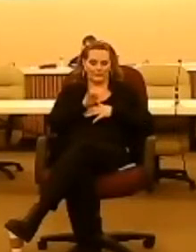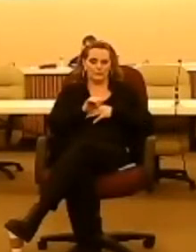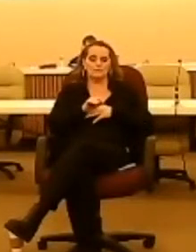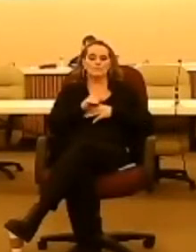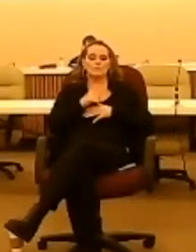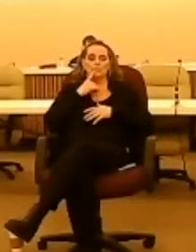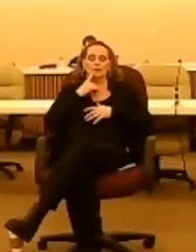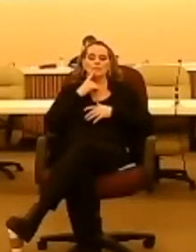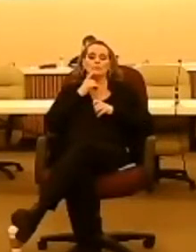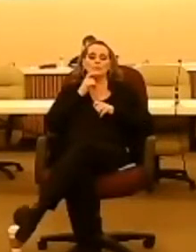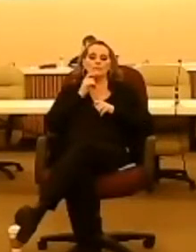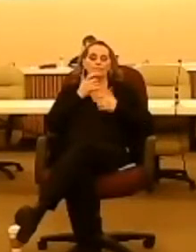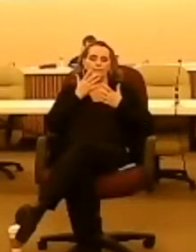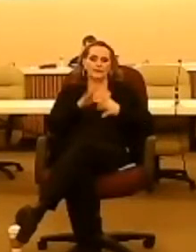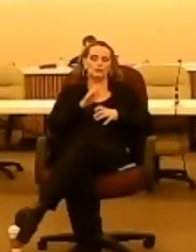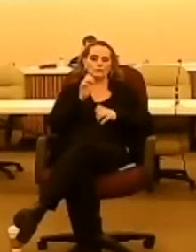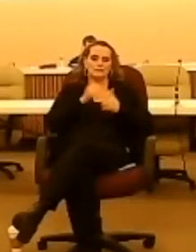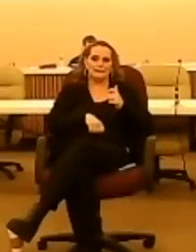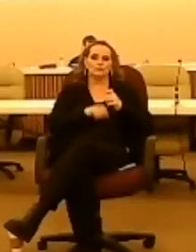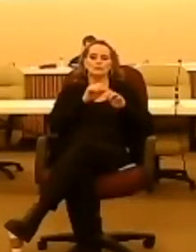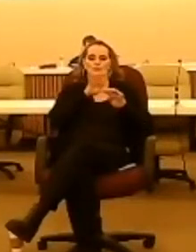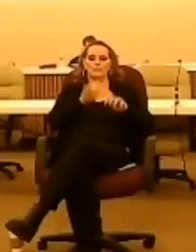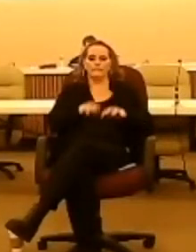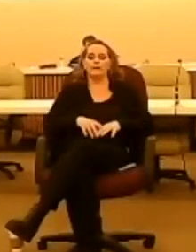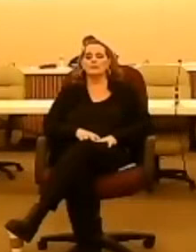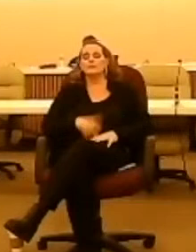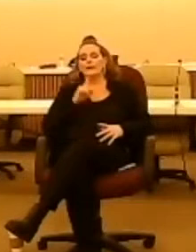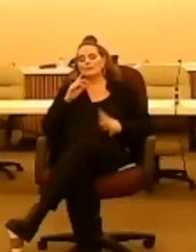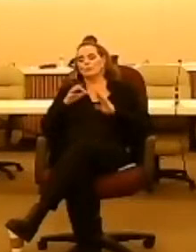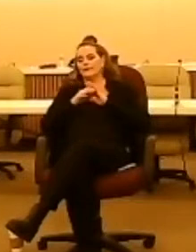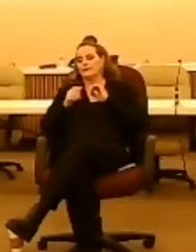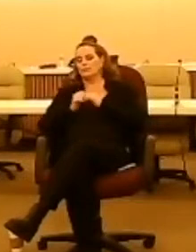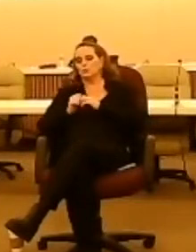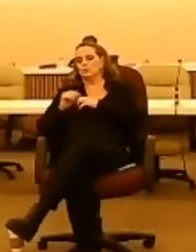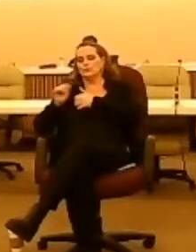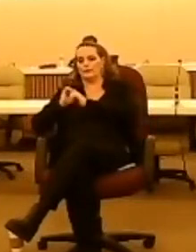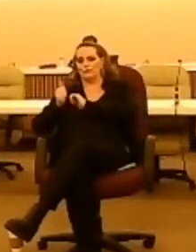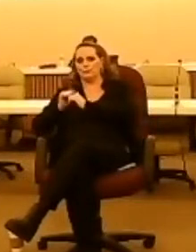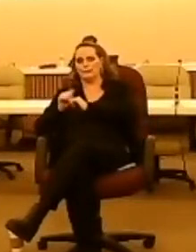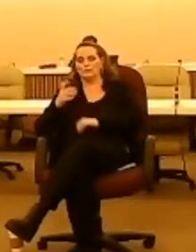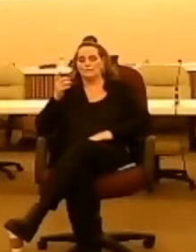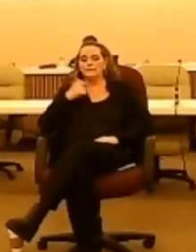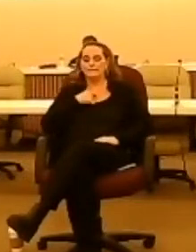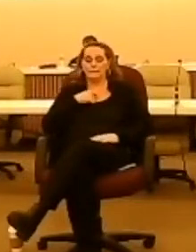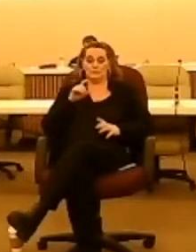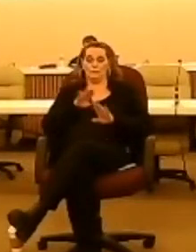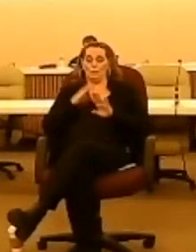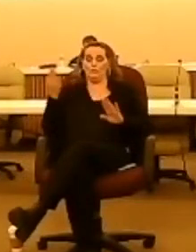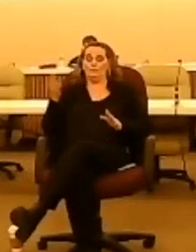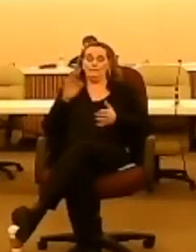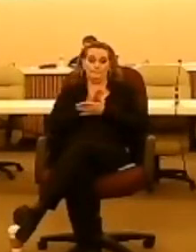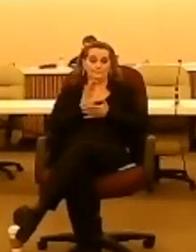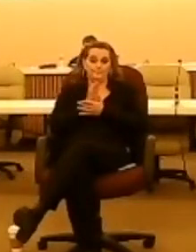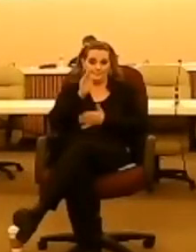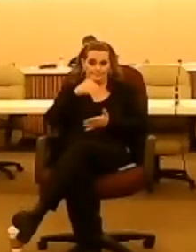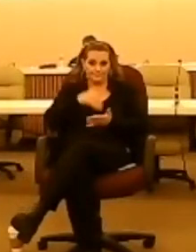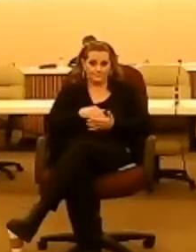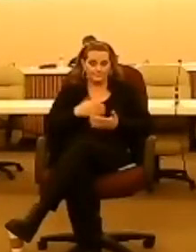The survey has to do with transportation, because one of the biggest barriers for reopening the schools